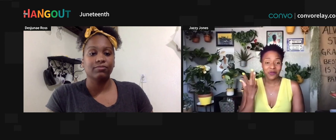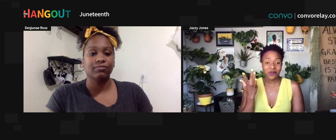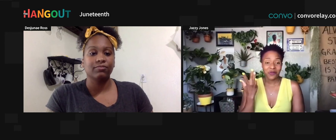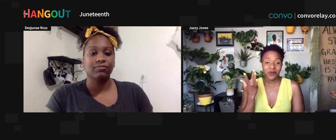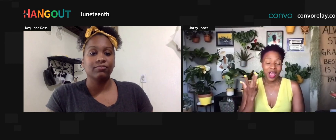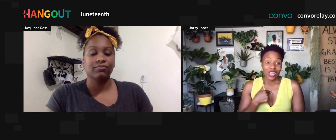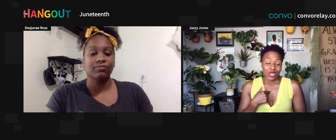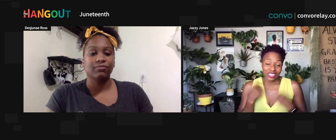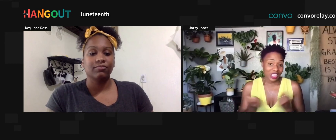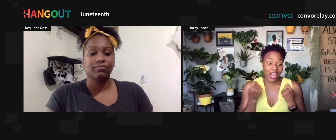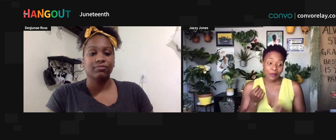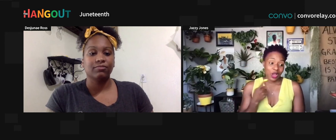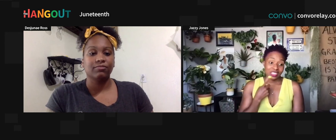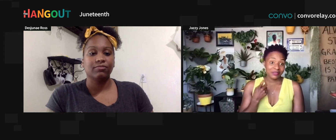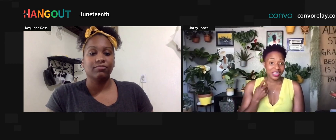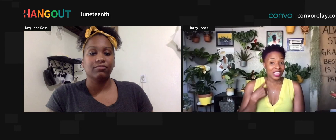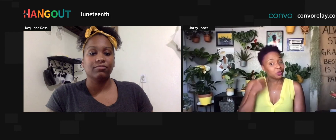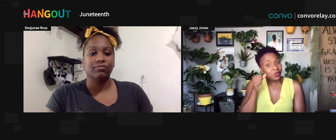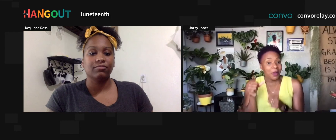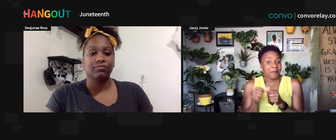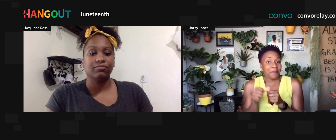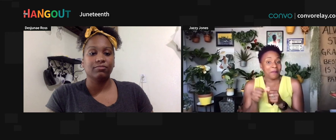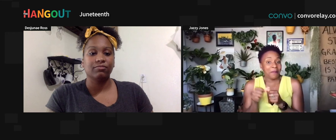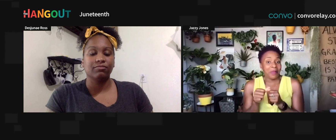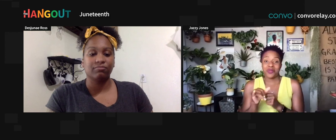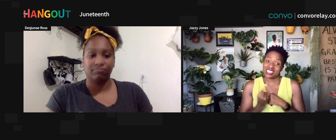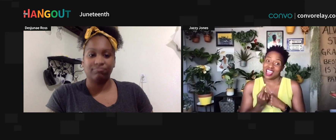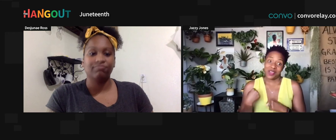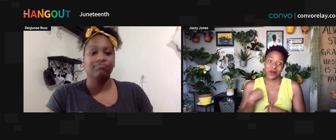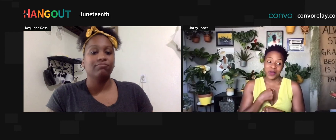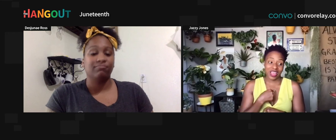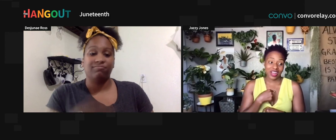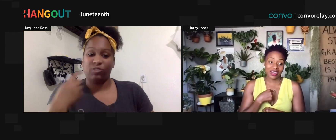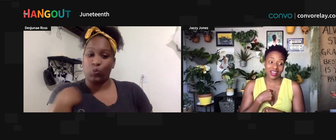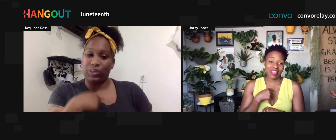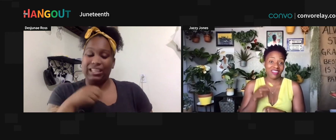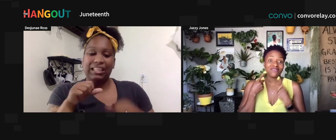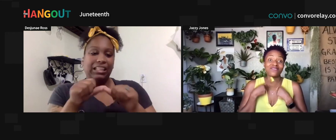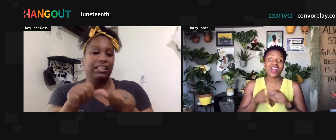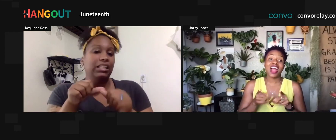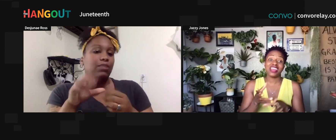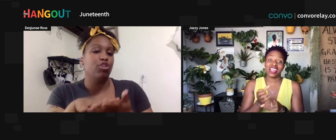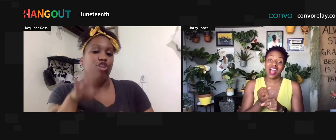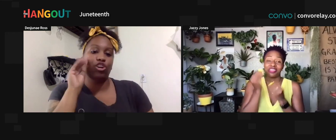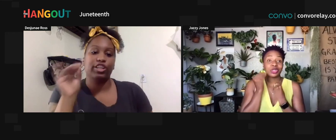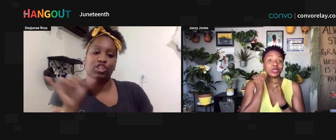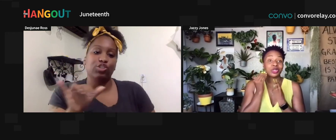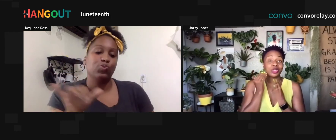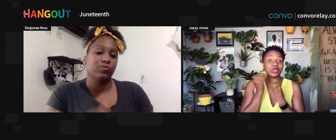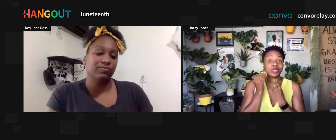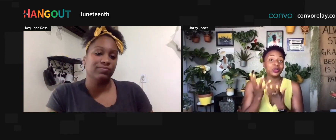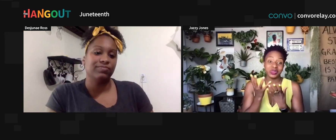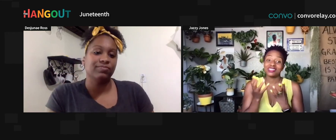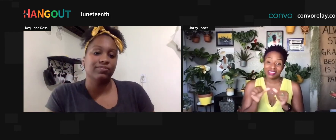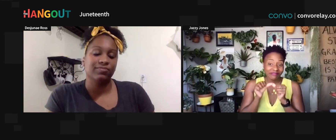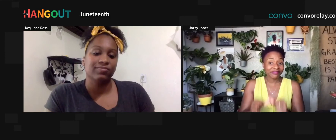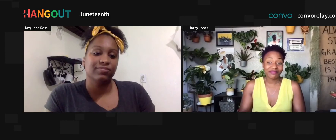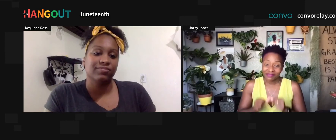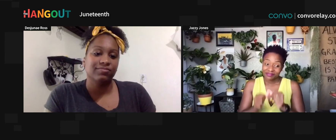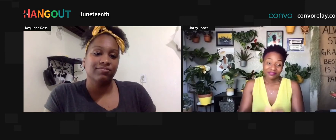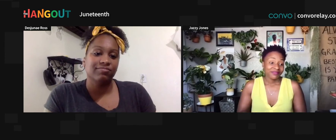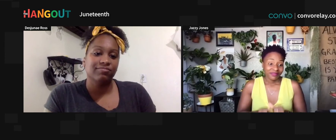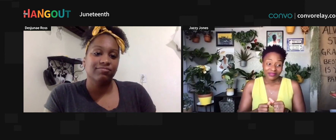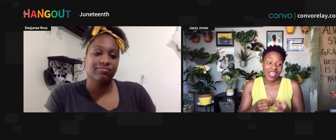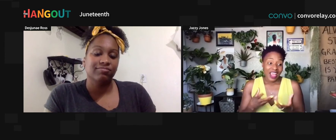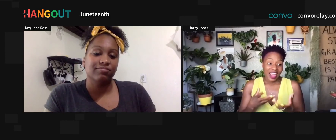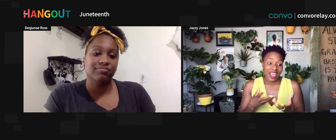So whether it's identifying with Black-owned businesses, Black and brown, LGBTQ plus, especially considering this is Pride